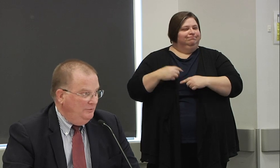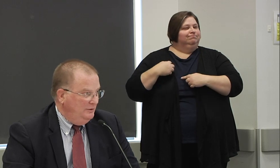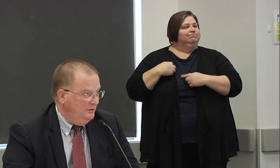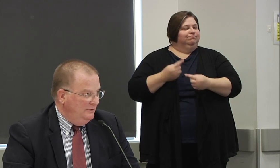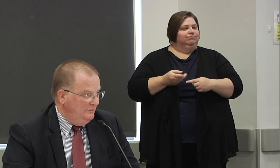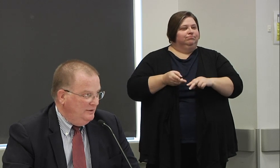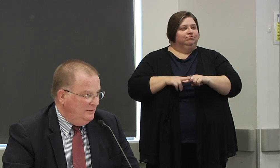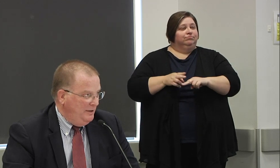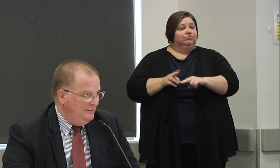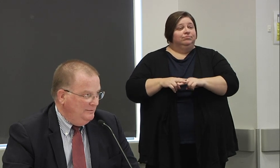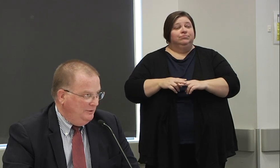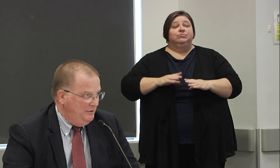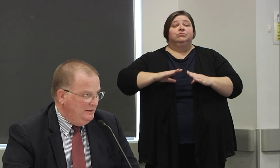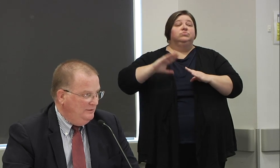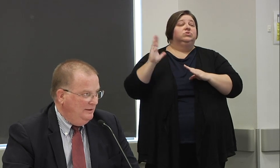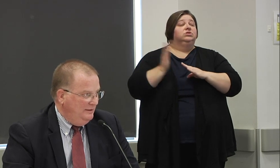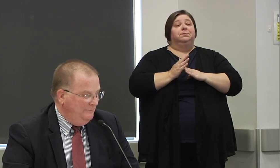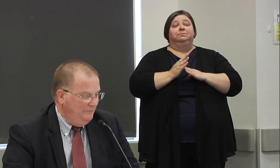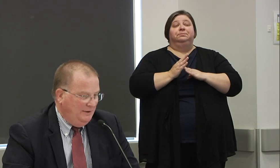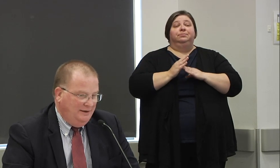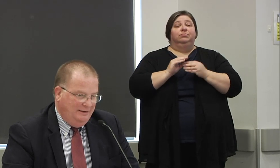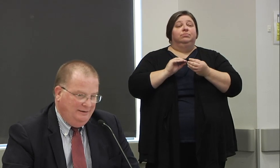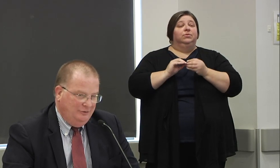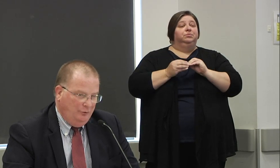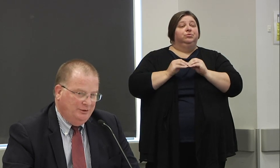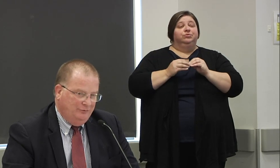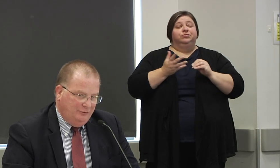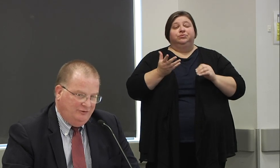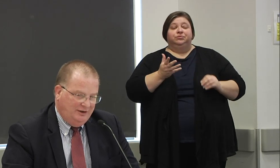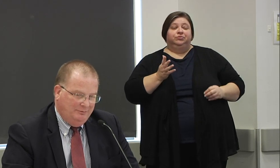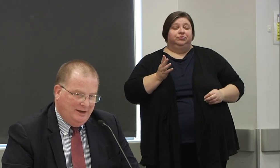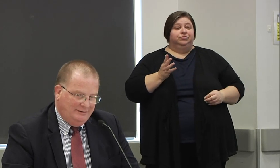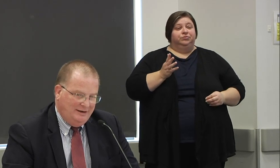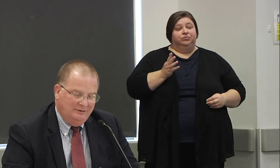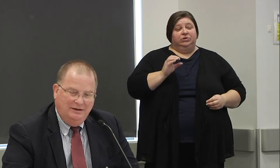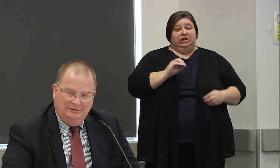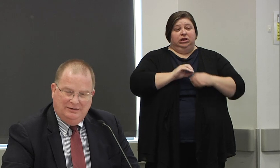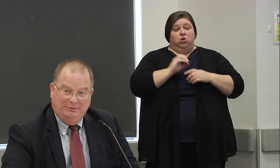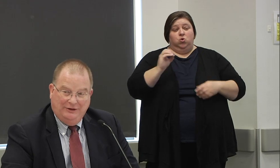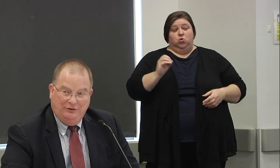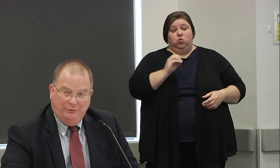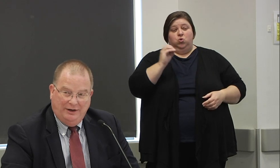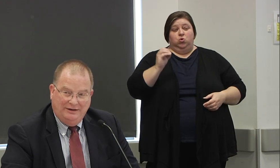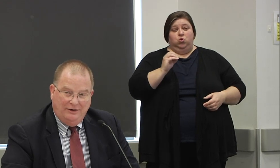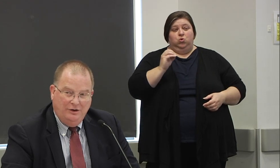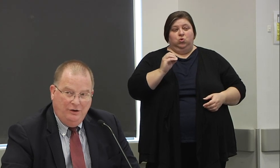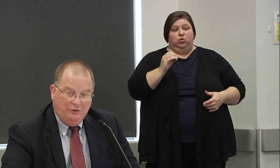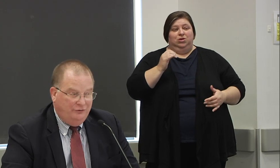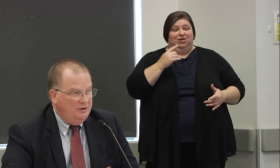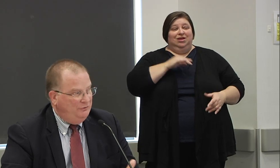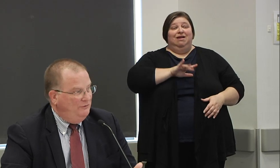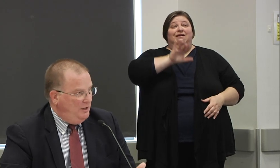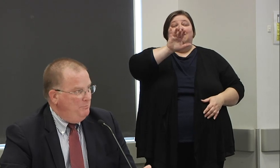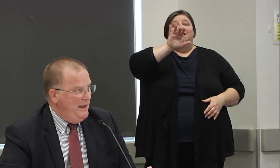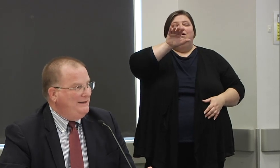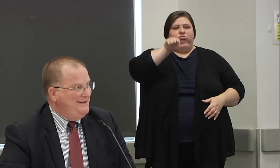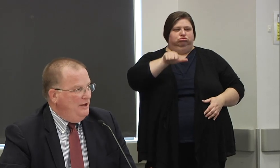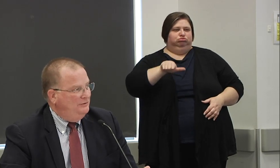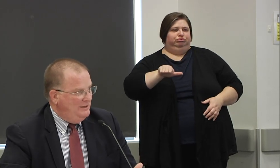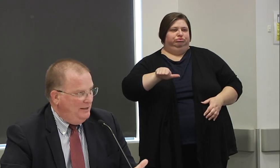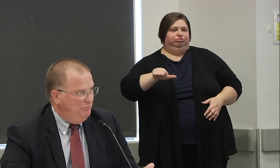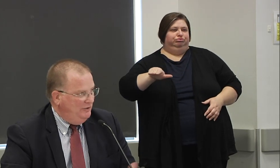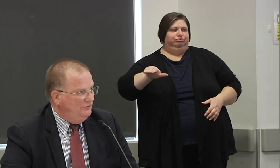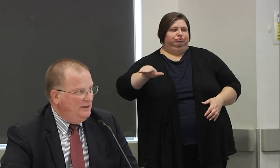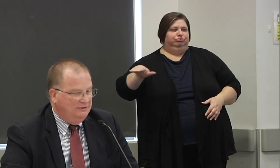that the pandemic peaked in Oregon before it settled back down to the plateau we're at now. Those numbers have come back down to